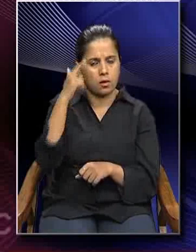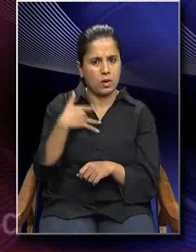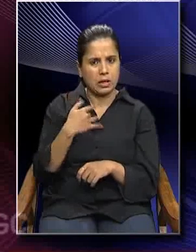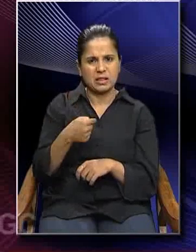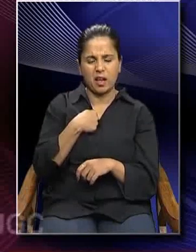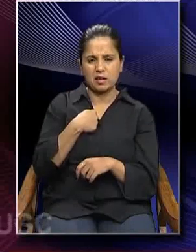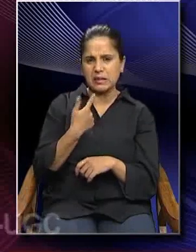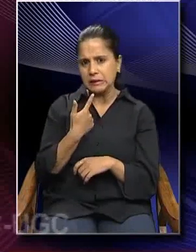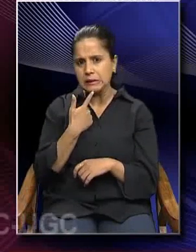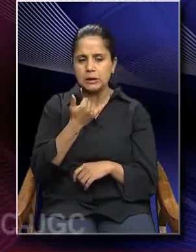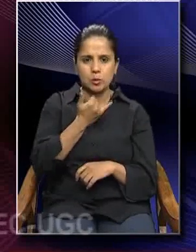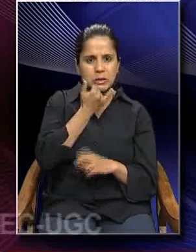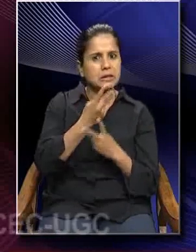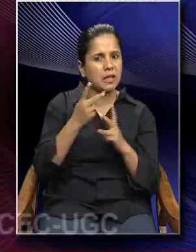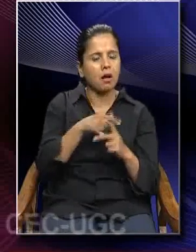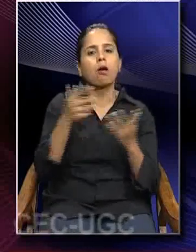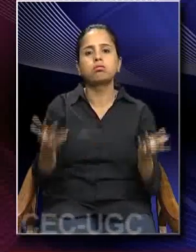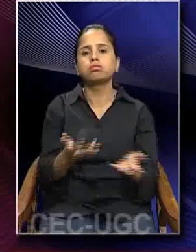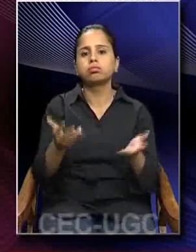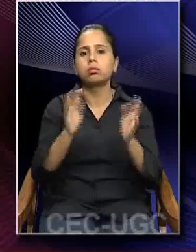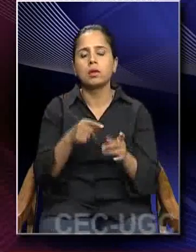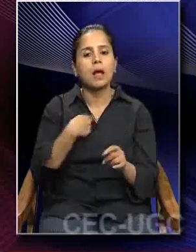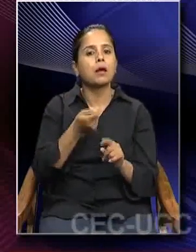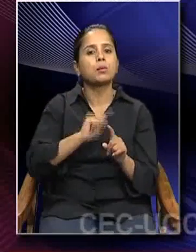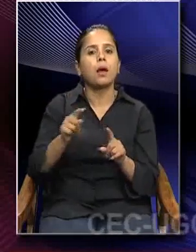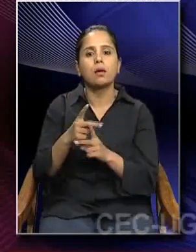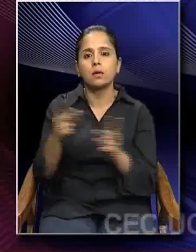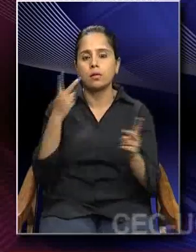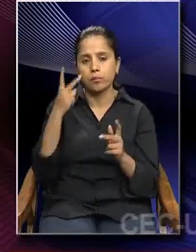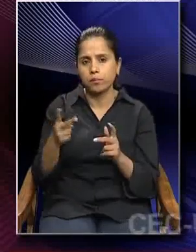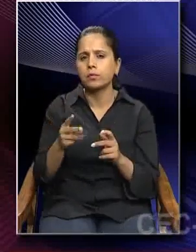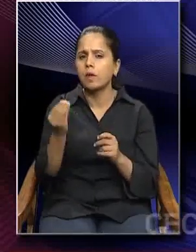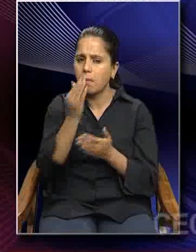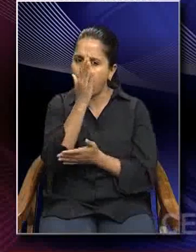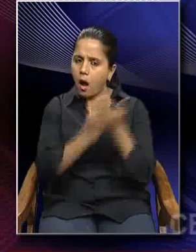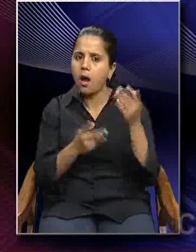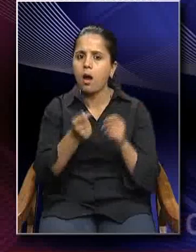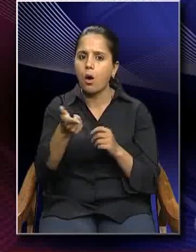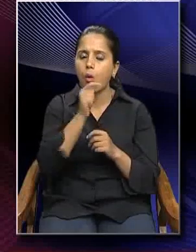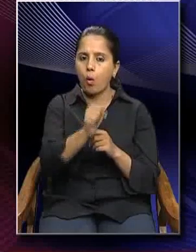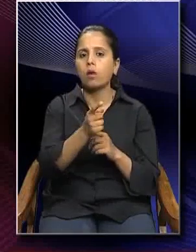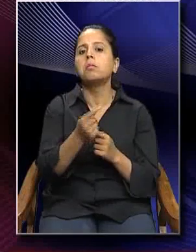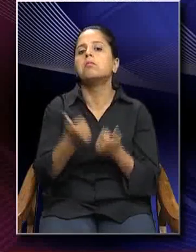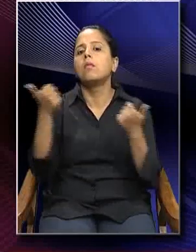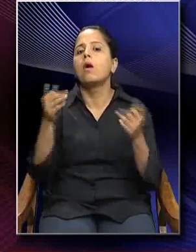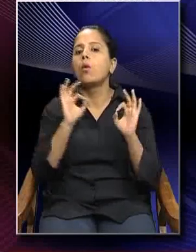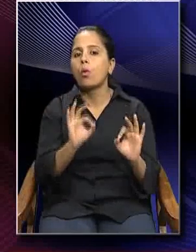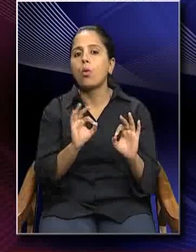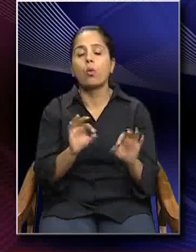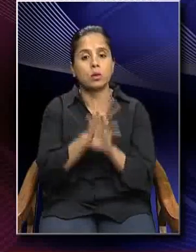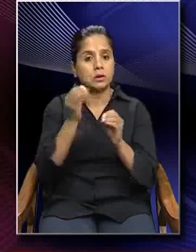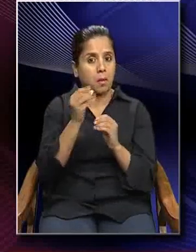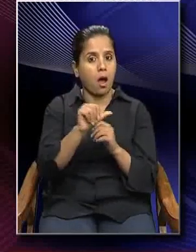guilt often promoted them to spend substantial portions of their wealth in